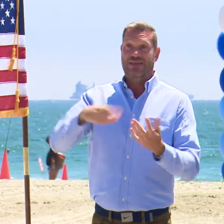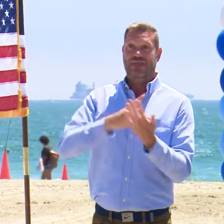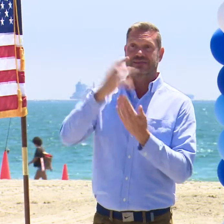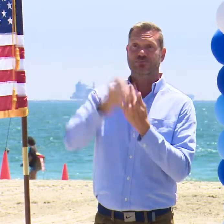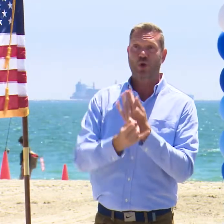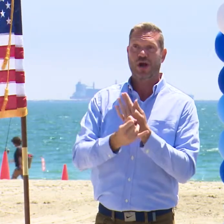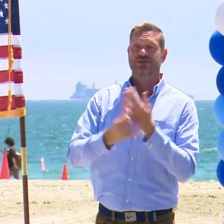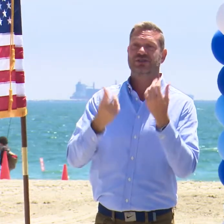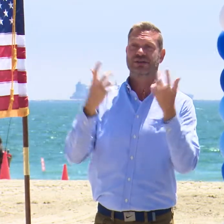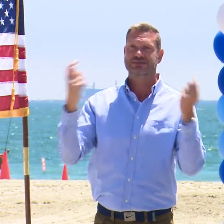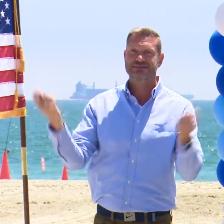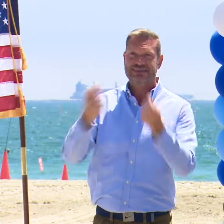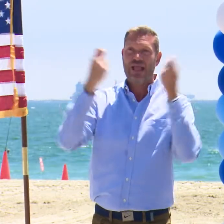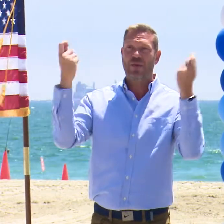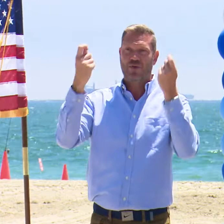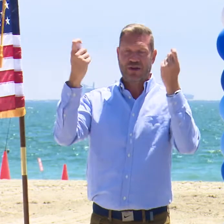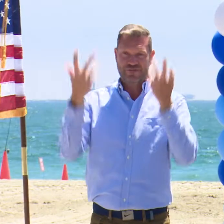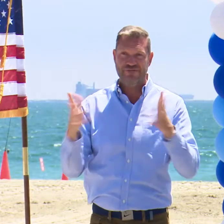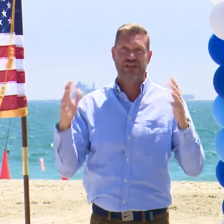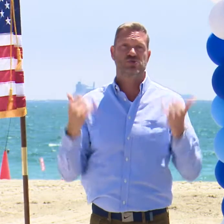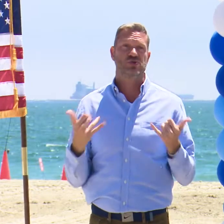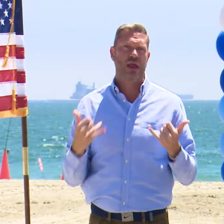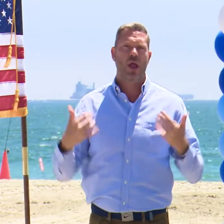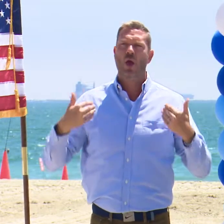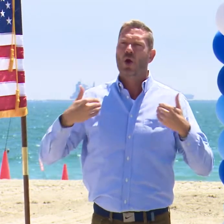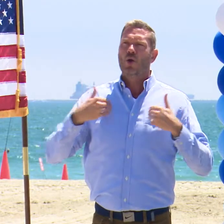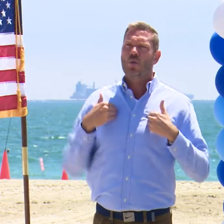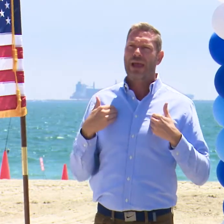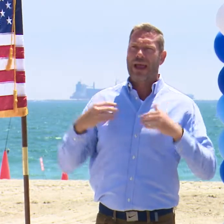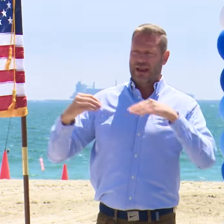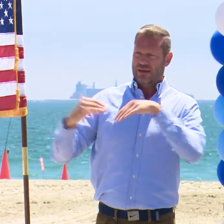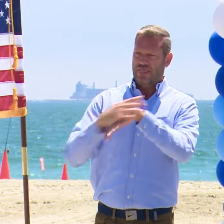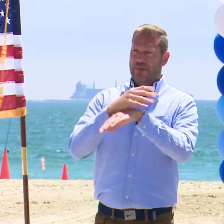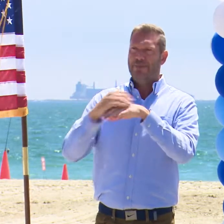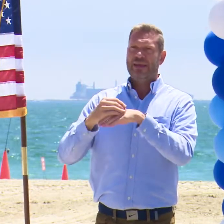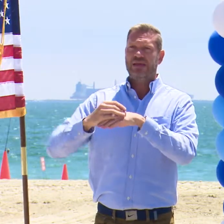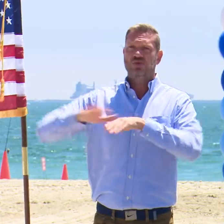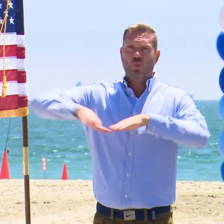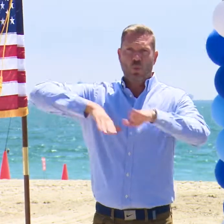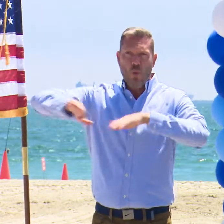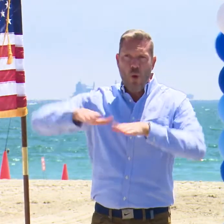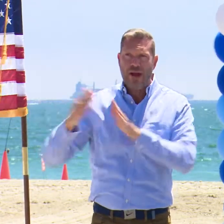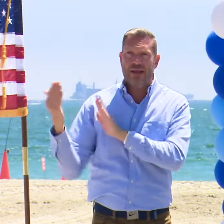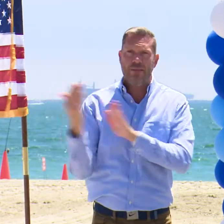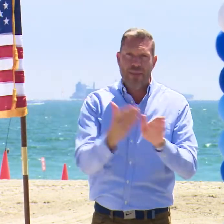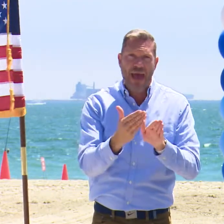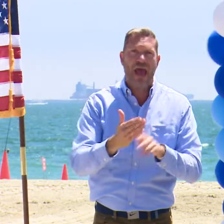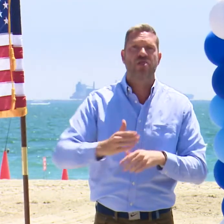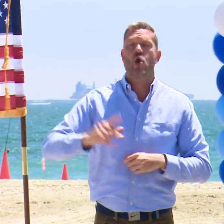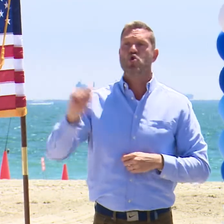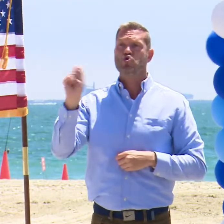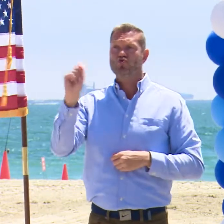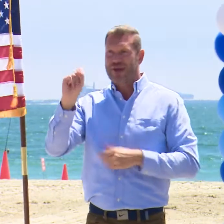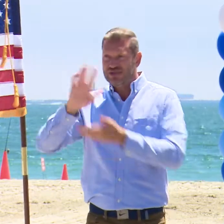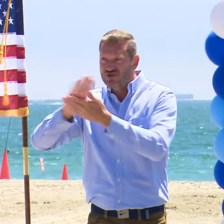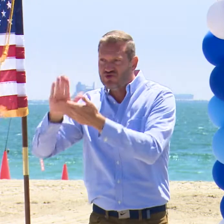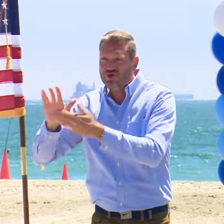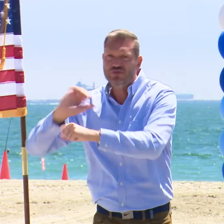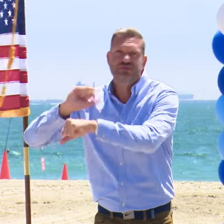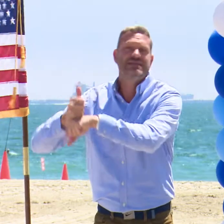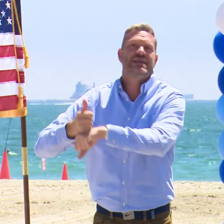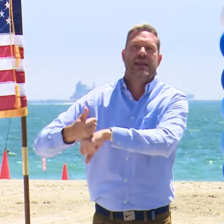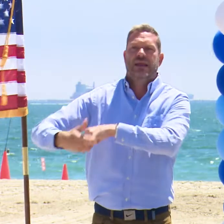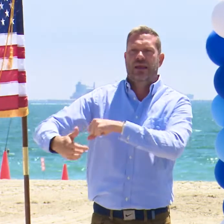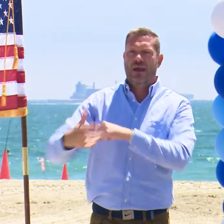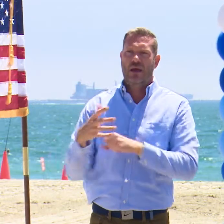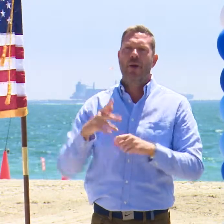today. From the beach pedestrian path to rebuilding our restrooms, our parking lots, to building the ADA pathway